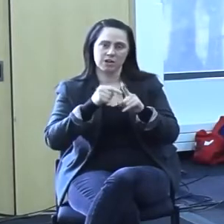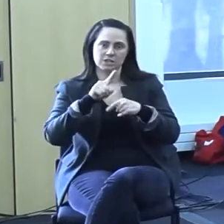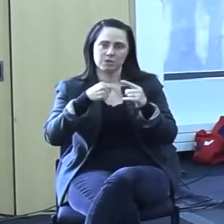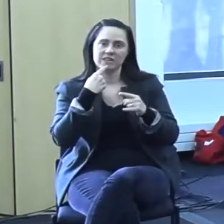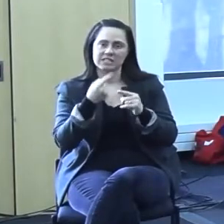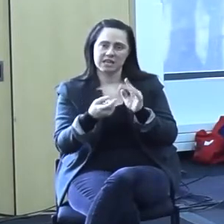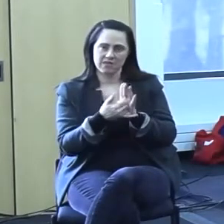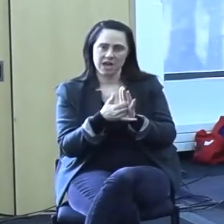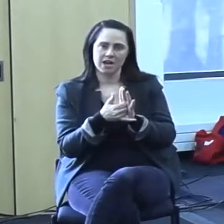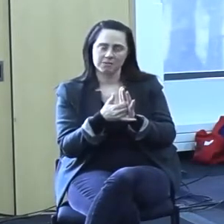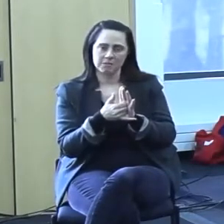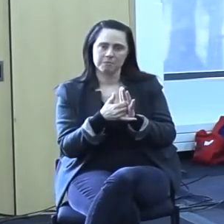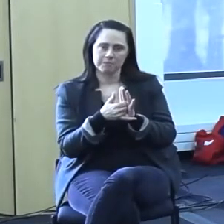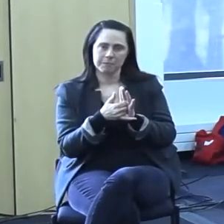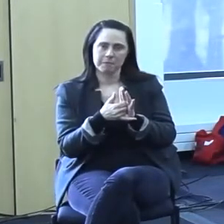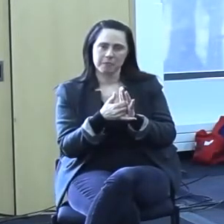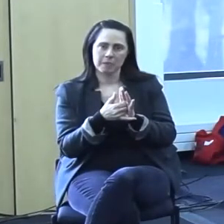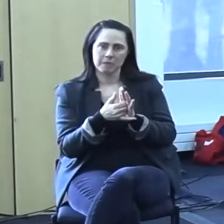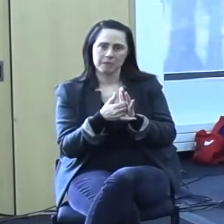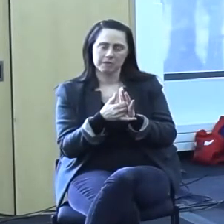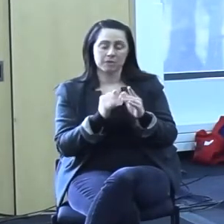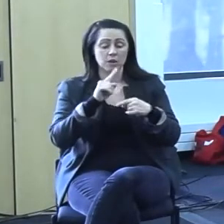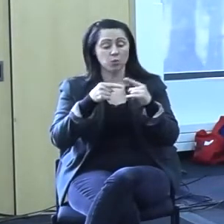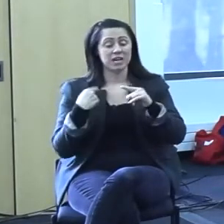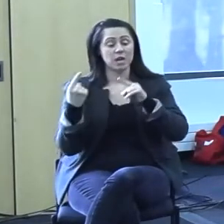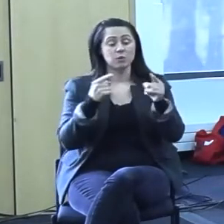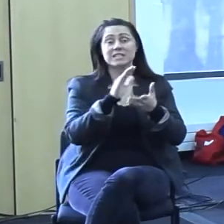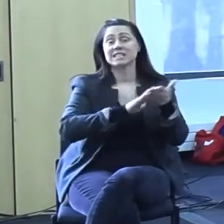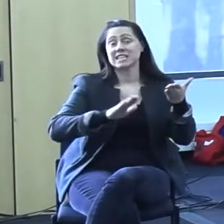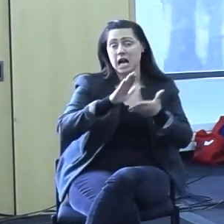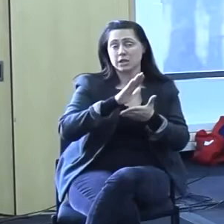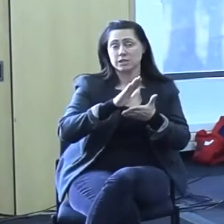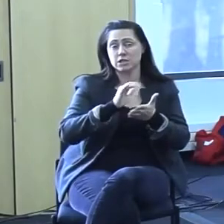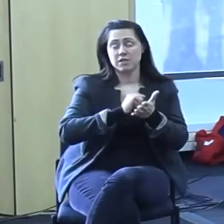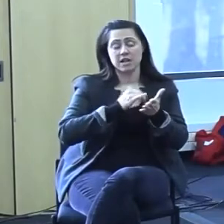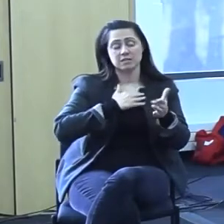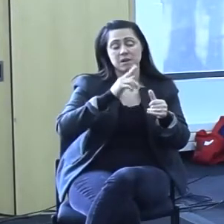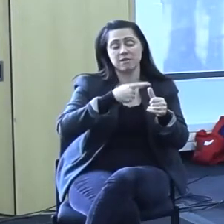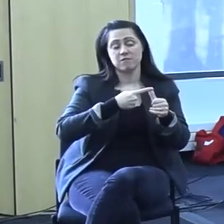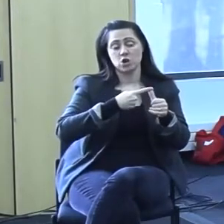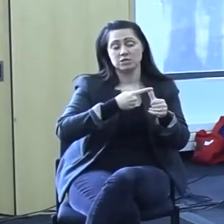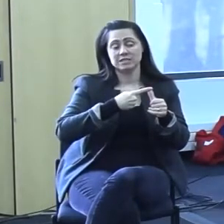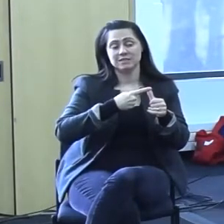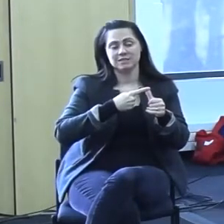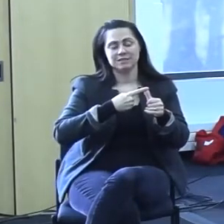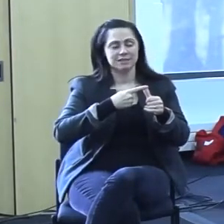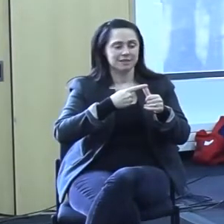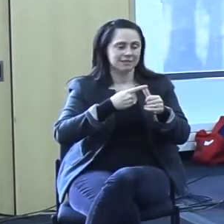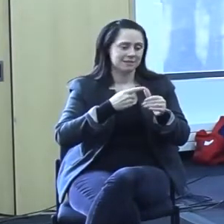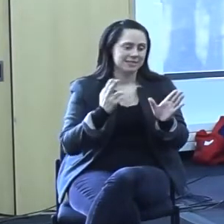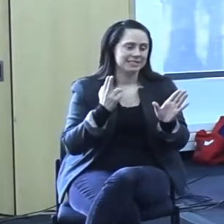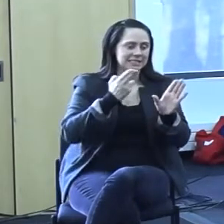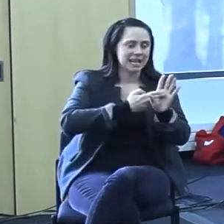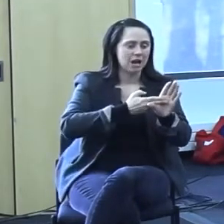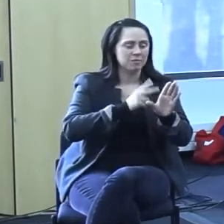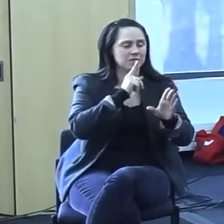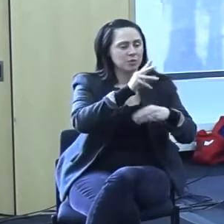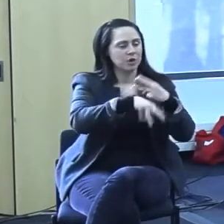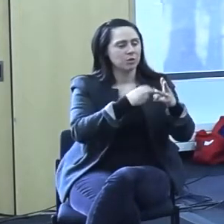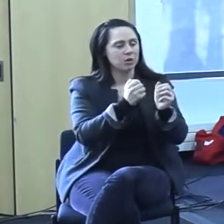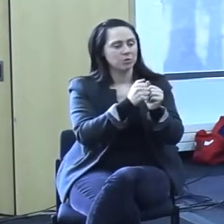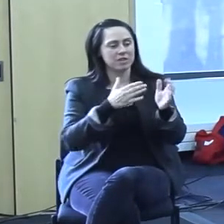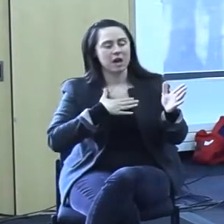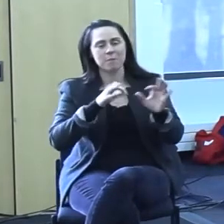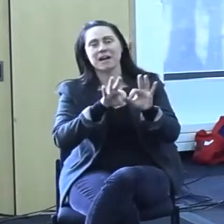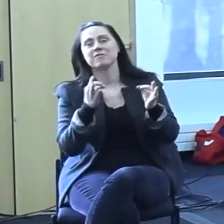that. Um, like when I went to college, that's like my first step into the real world without my